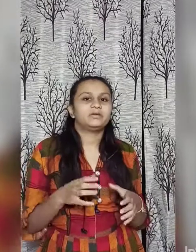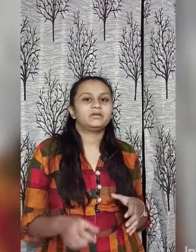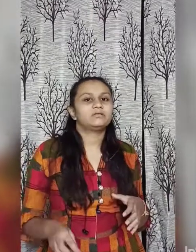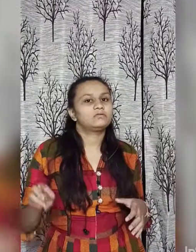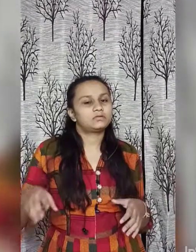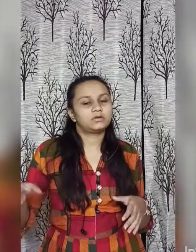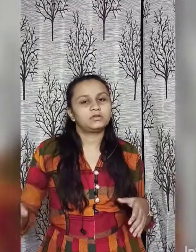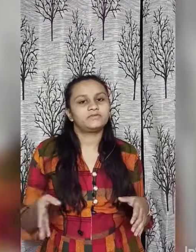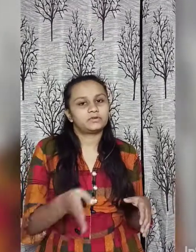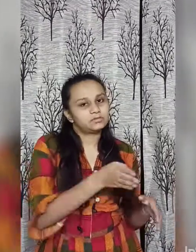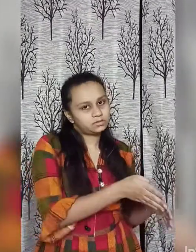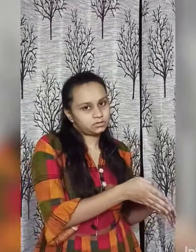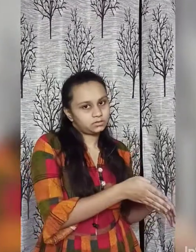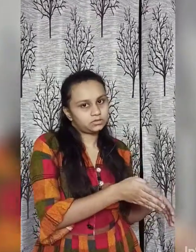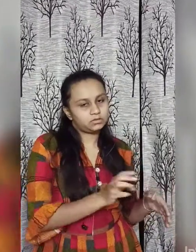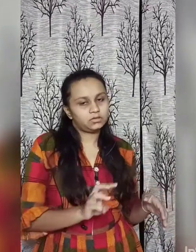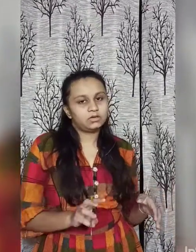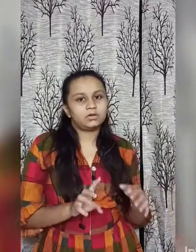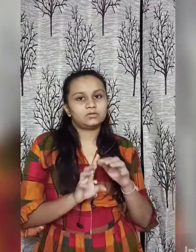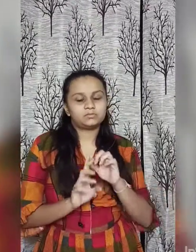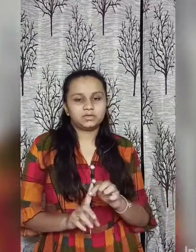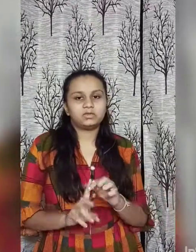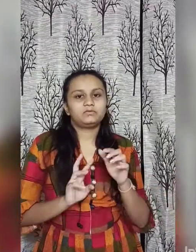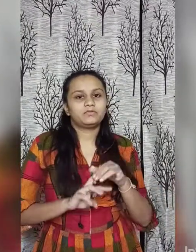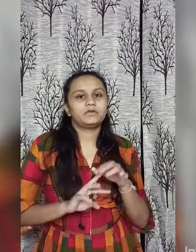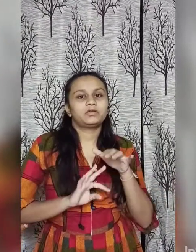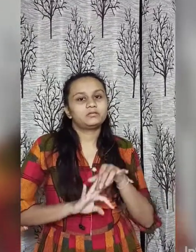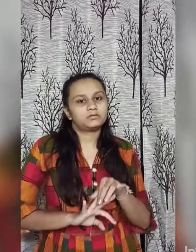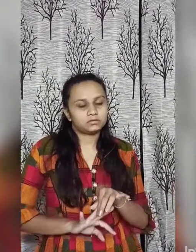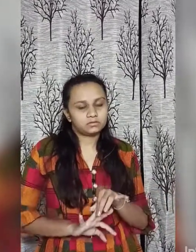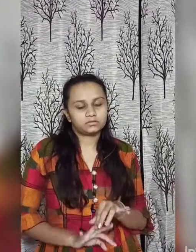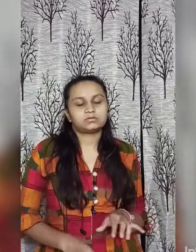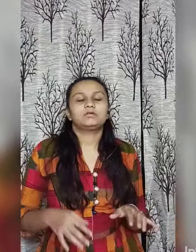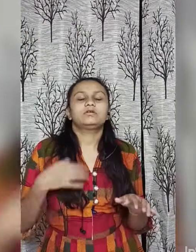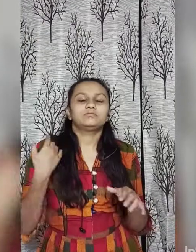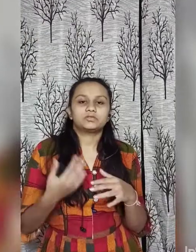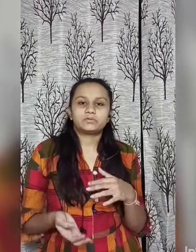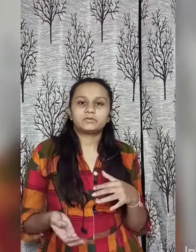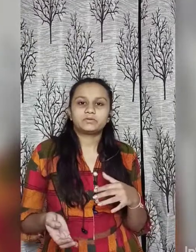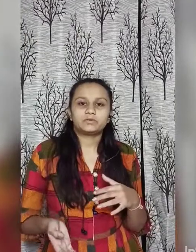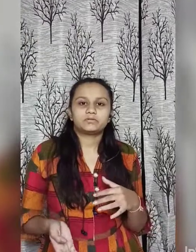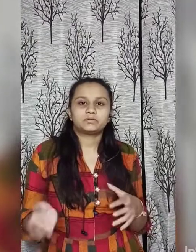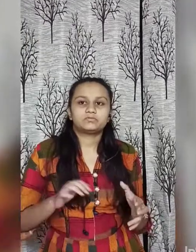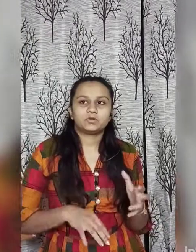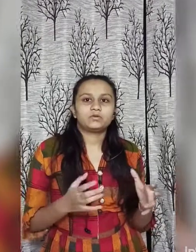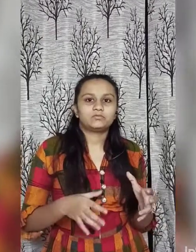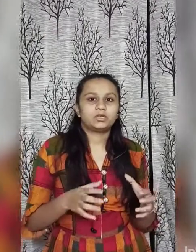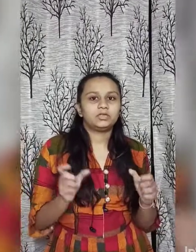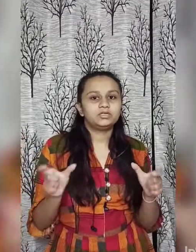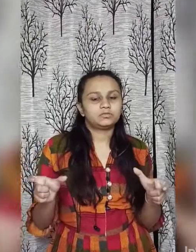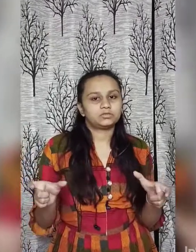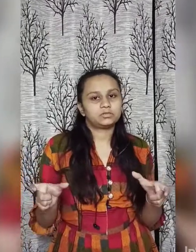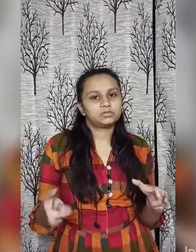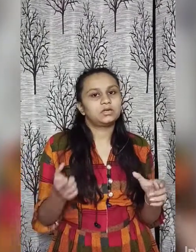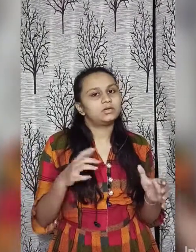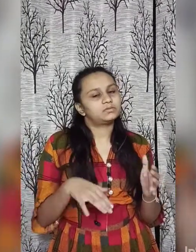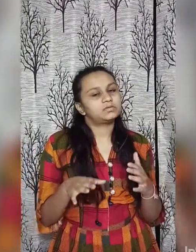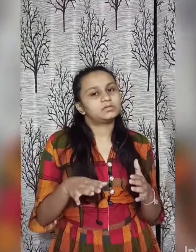be divided into three distinct stages like spinning, weaving, and finishing. A separate account is opened for each process, and